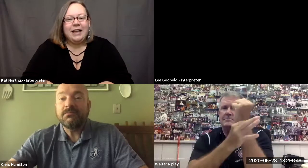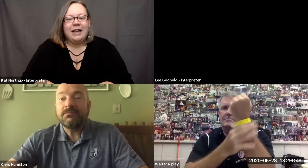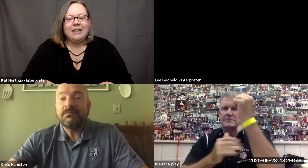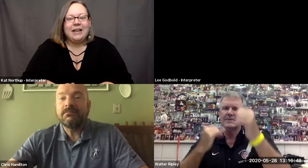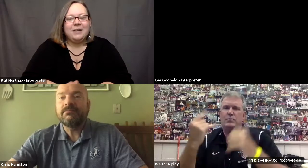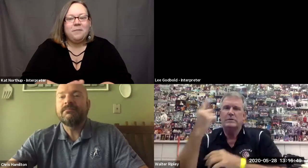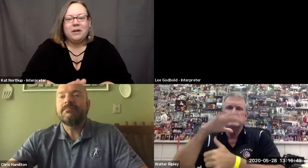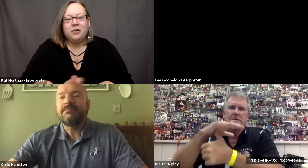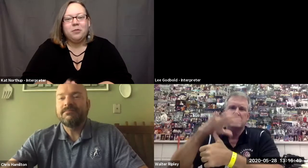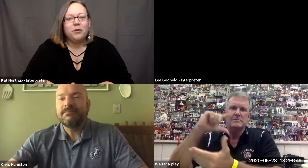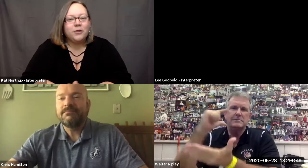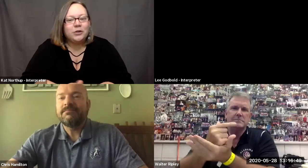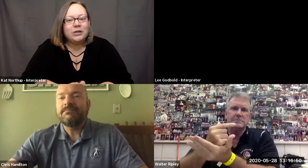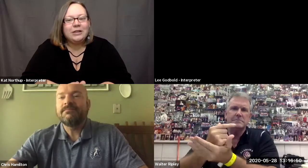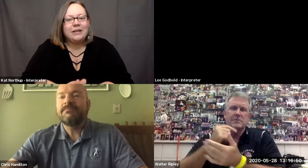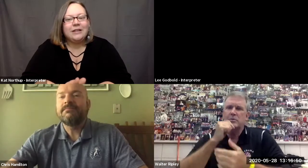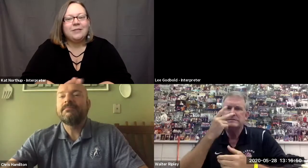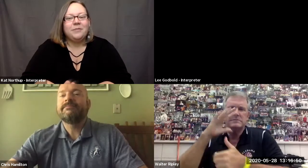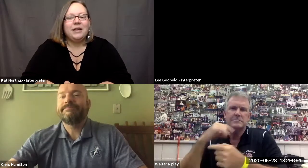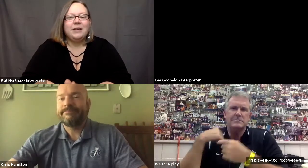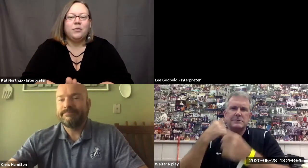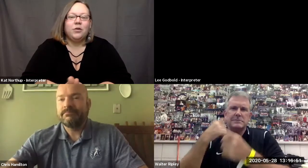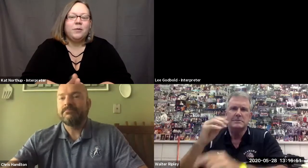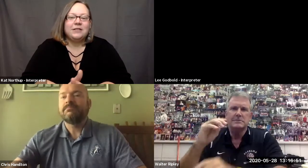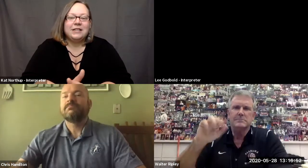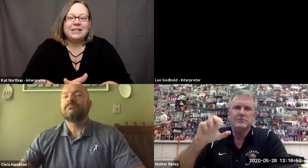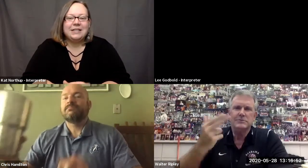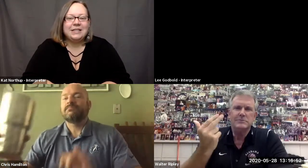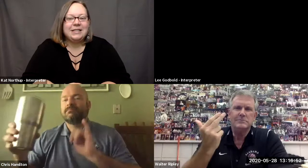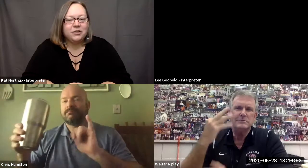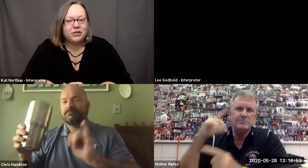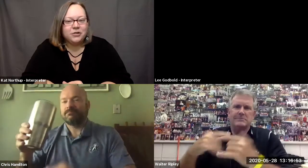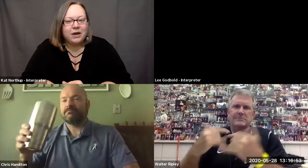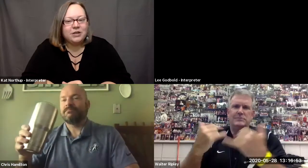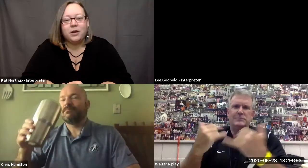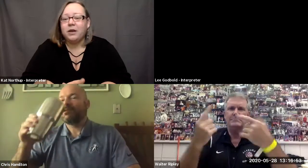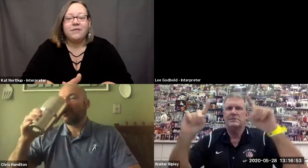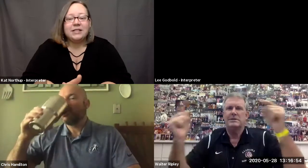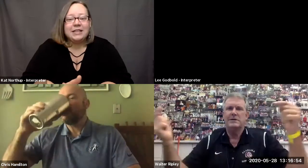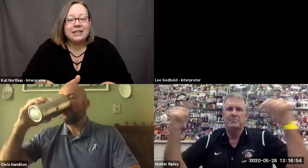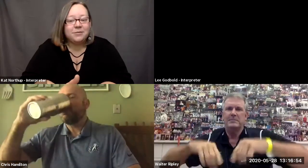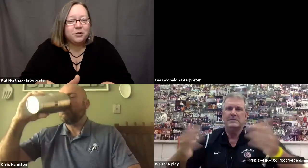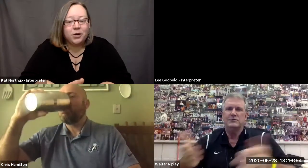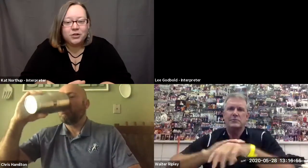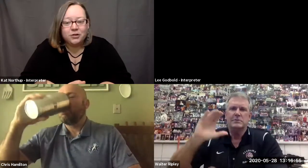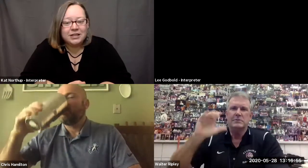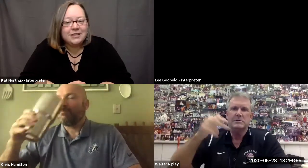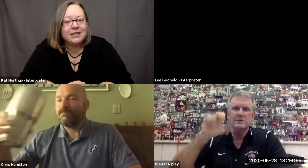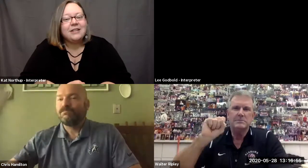Had that medical approval, and we're about to see seniors graduate. We haven't seen them till March 13th.